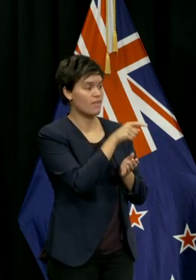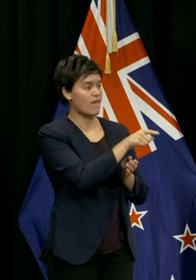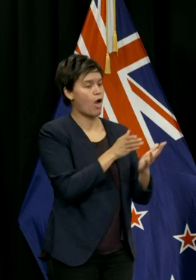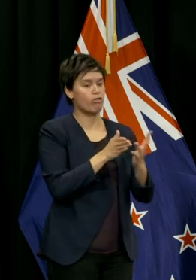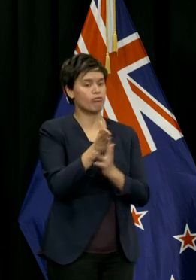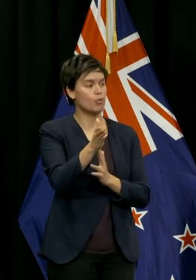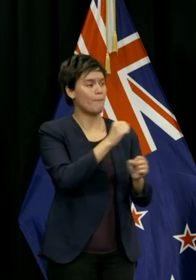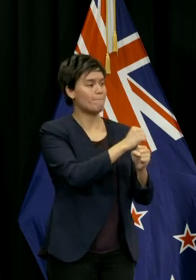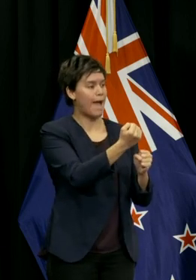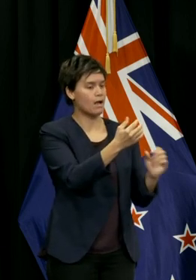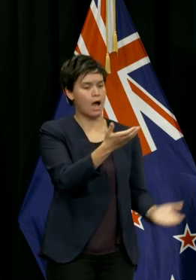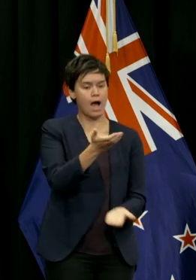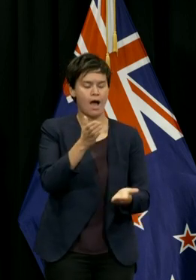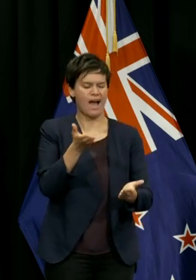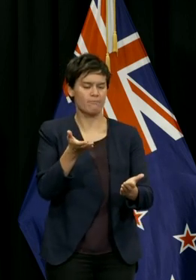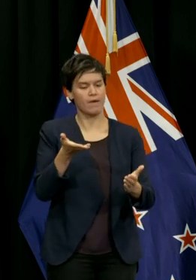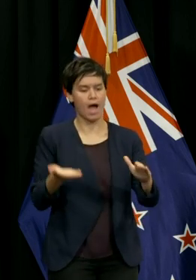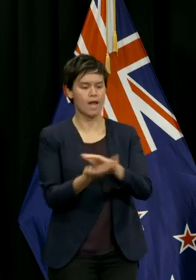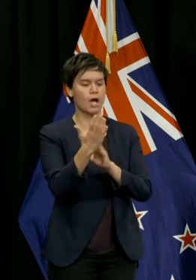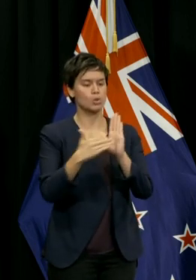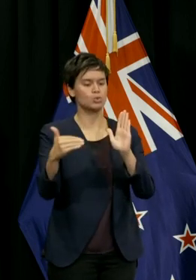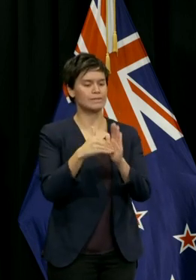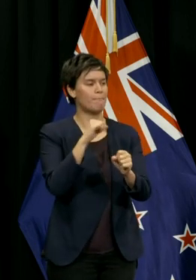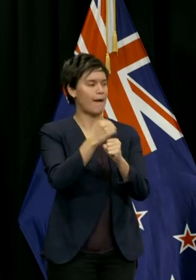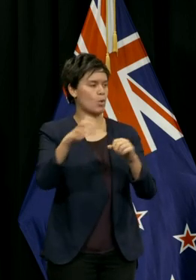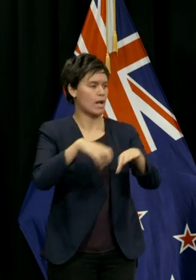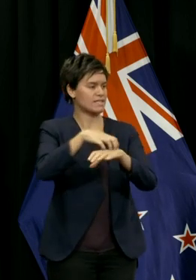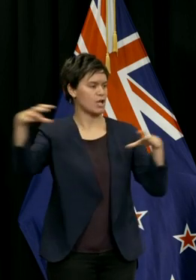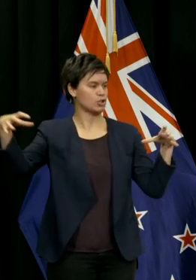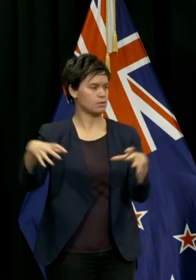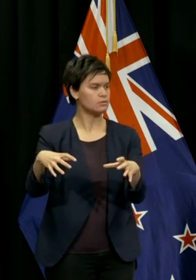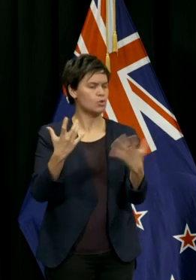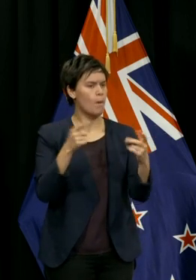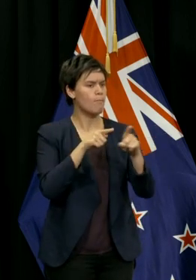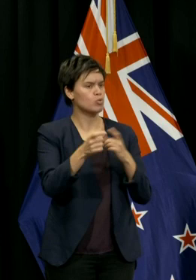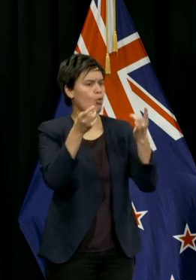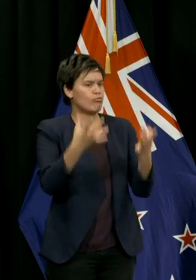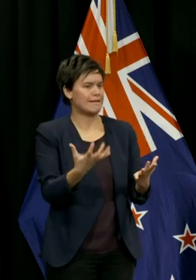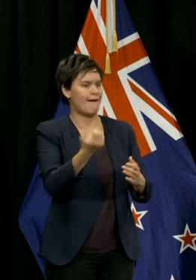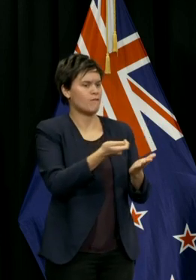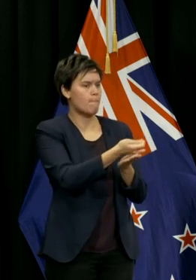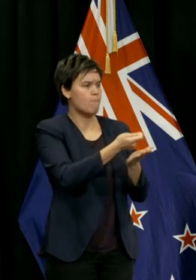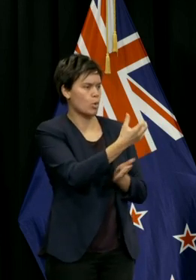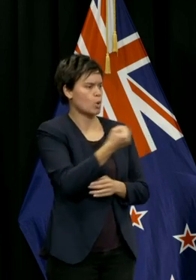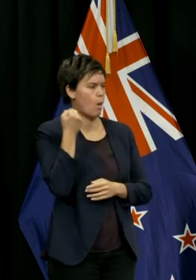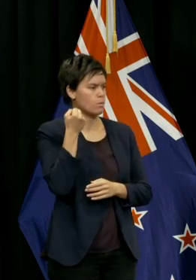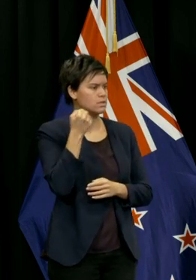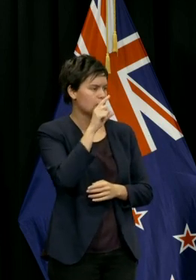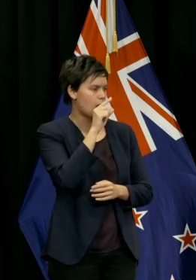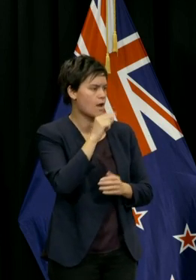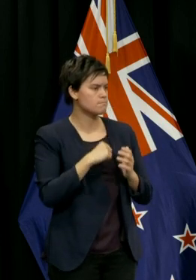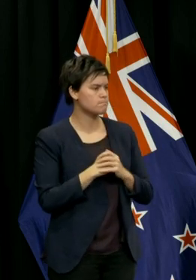actively working on what we can do in terms of building societies. We could see some detail on that and on the guaranteed business lending